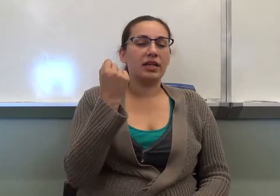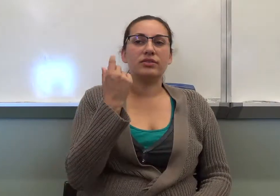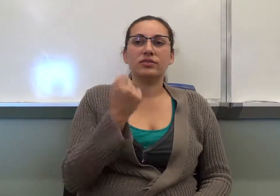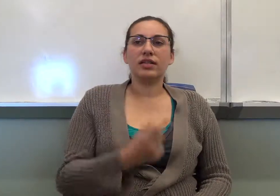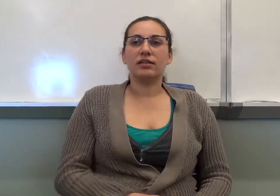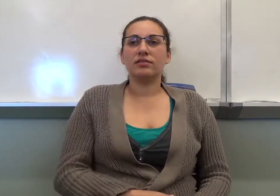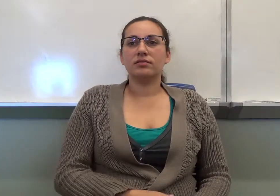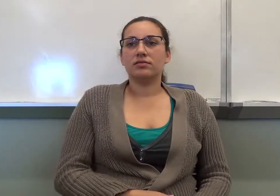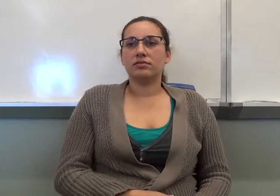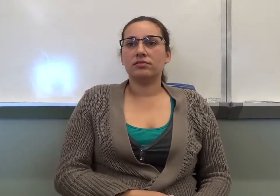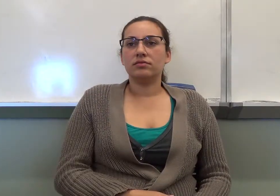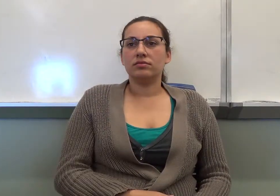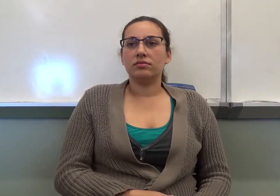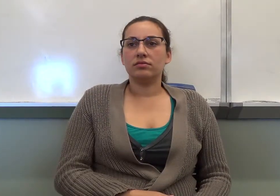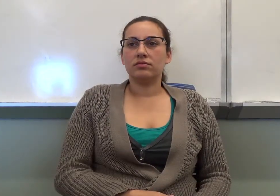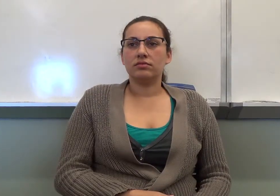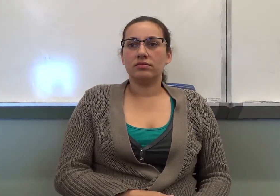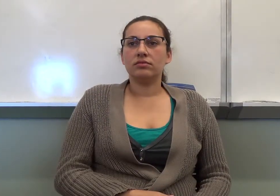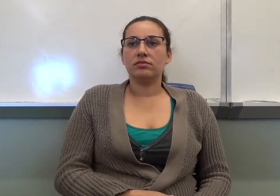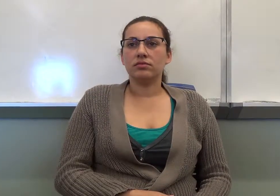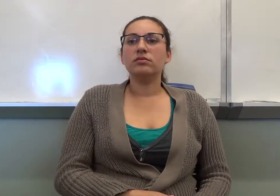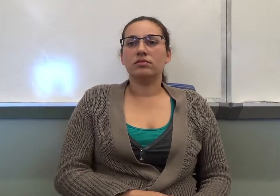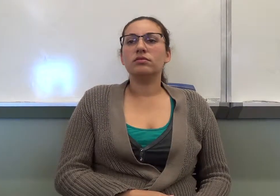But that's practice using formulas. Any others?